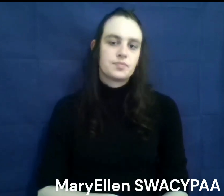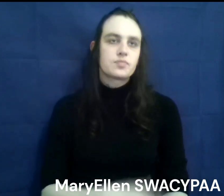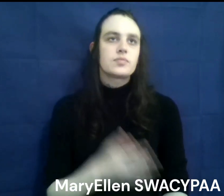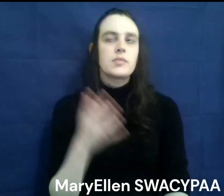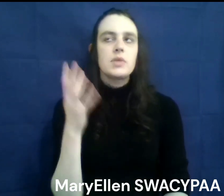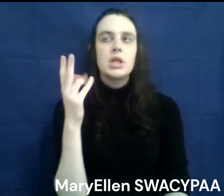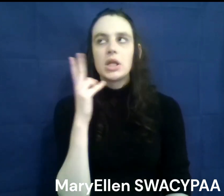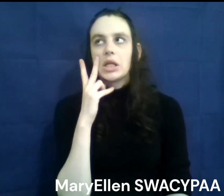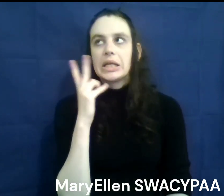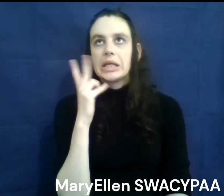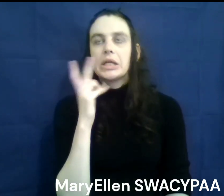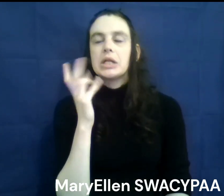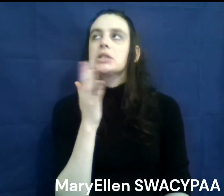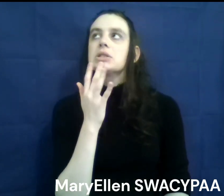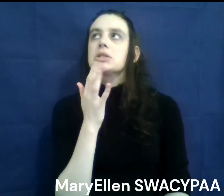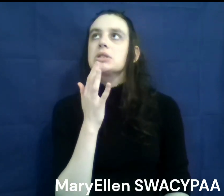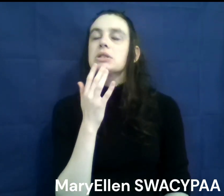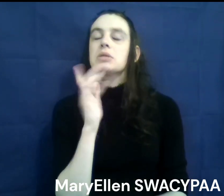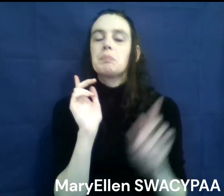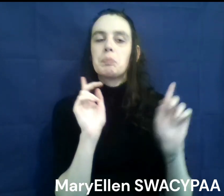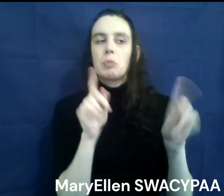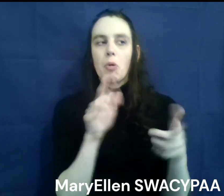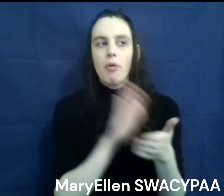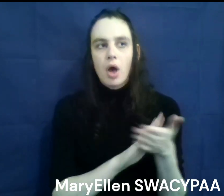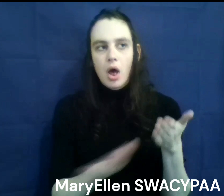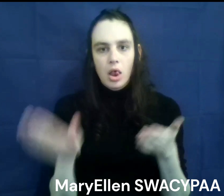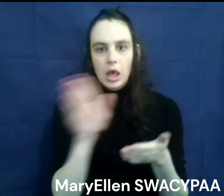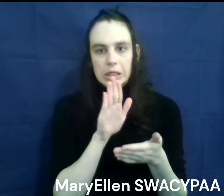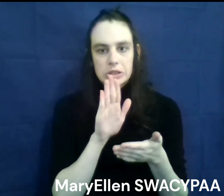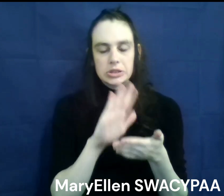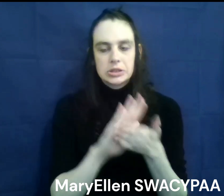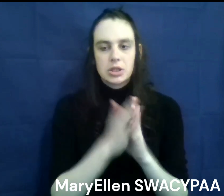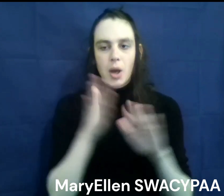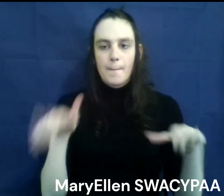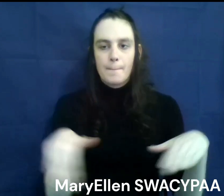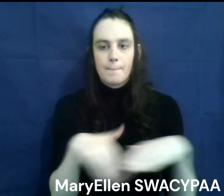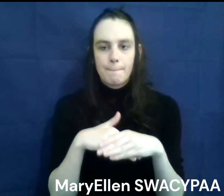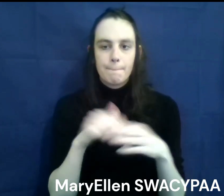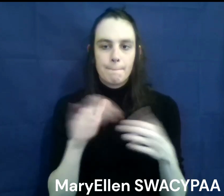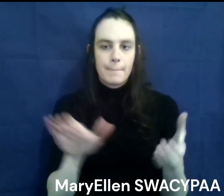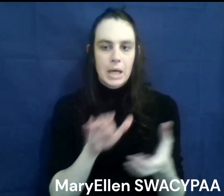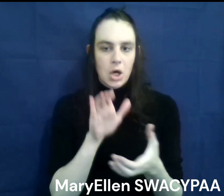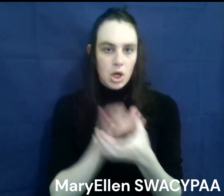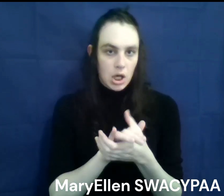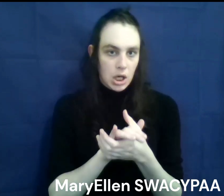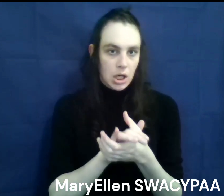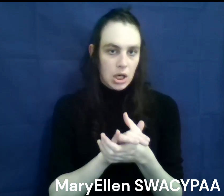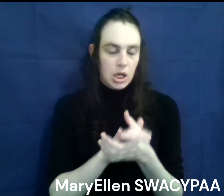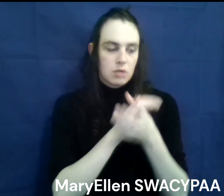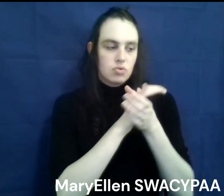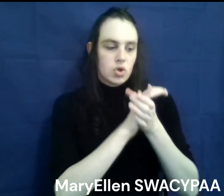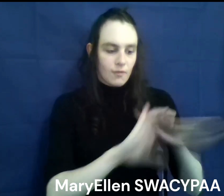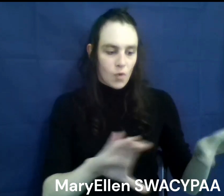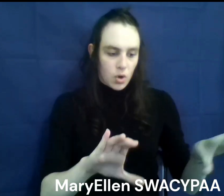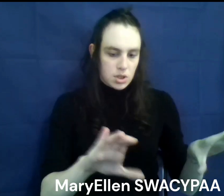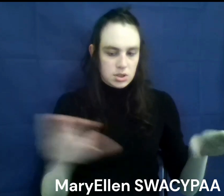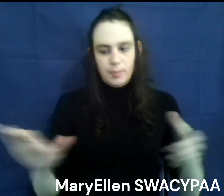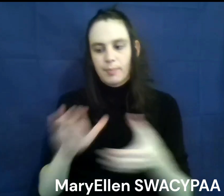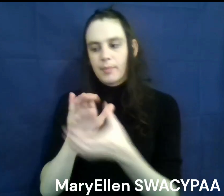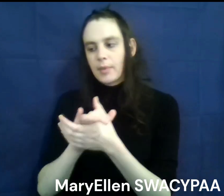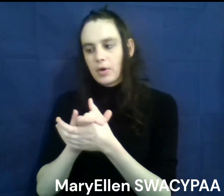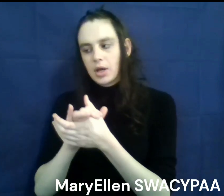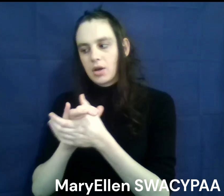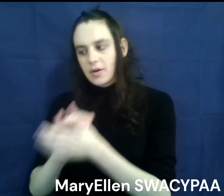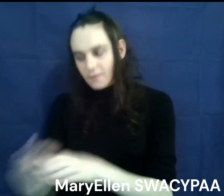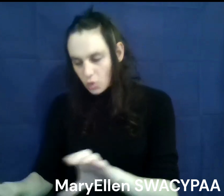see. Went to college, got married, uh, divorced that husband, got another one, divorced that